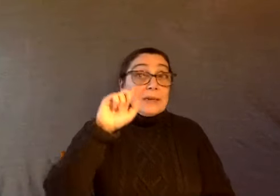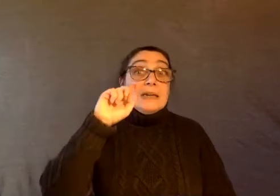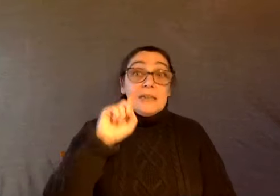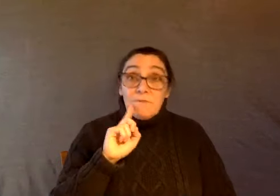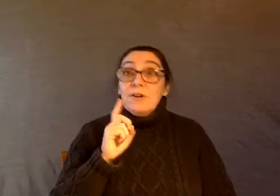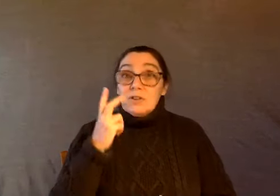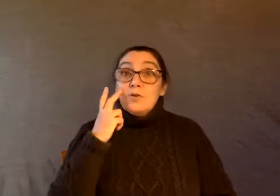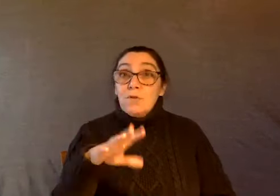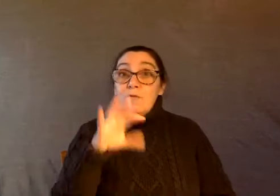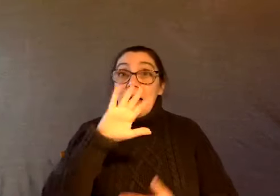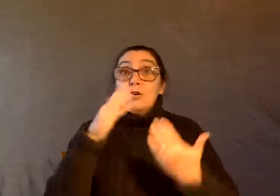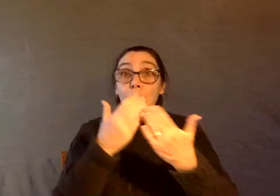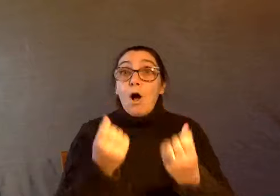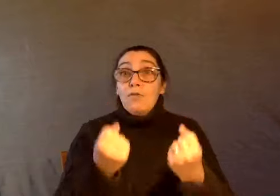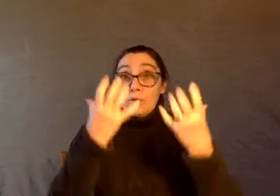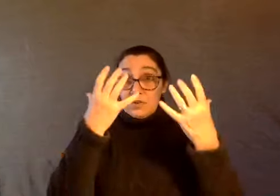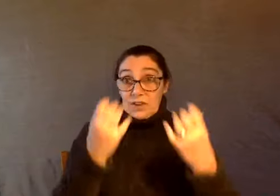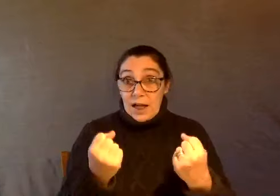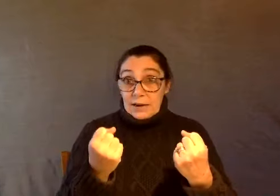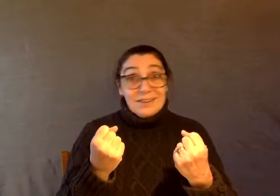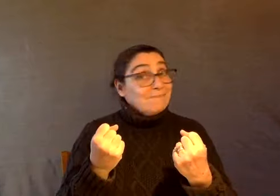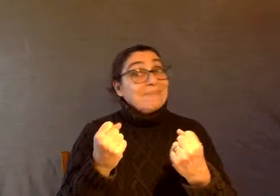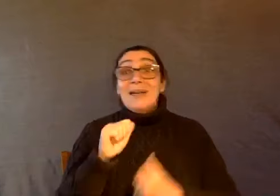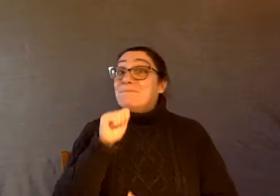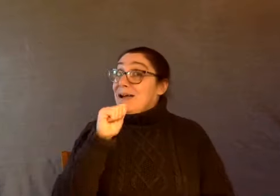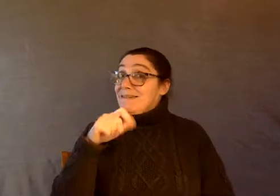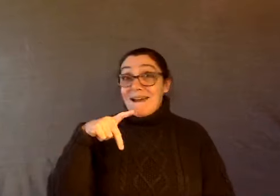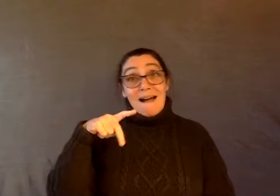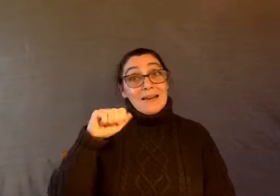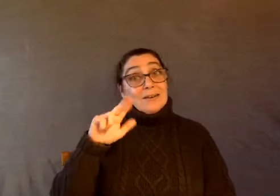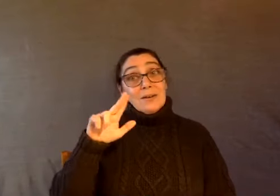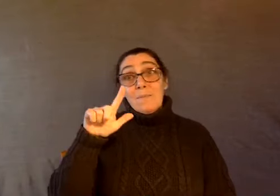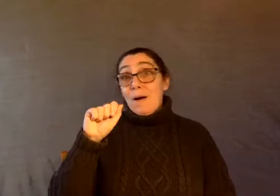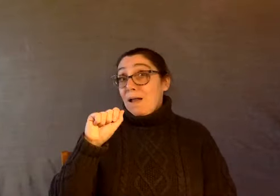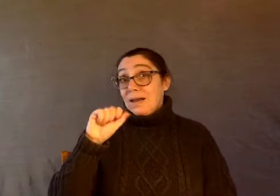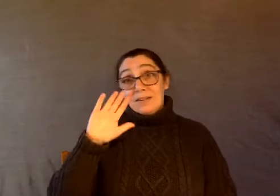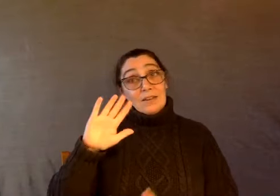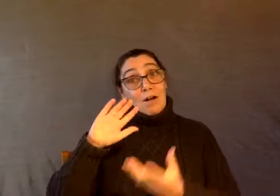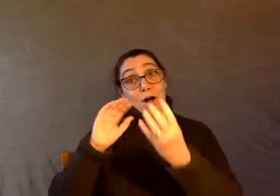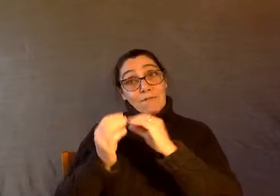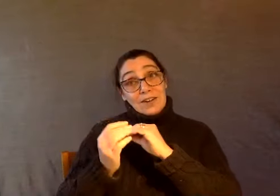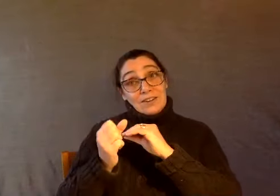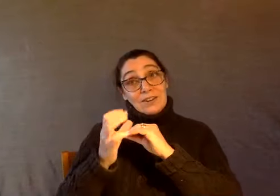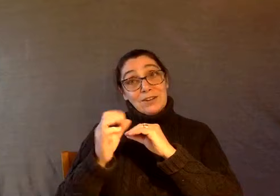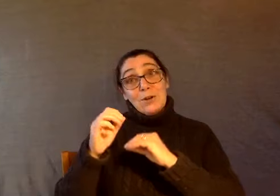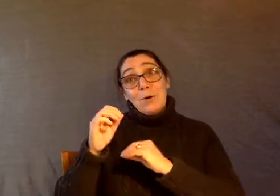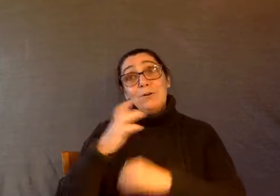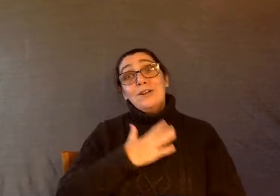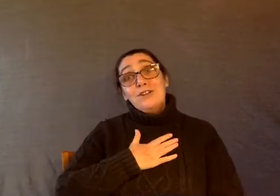disabilities, deafness, so you'll find all those signs, but not Paula's office. So